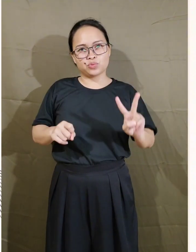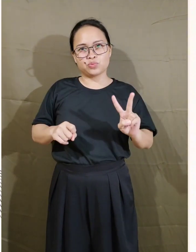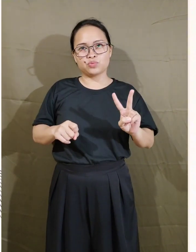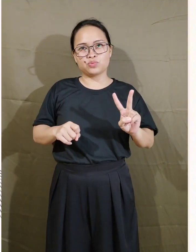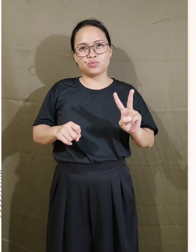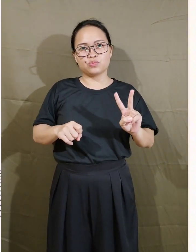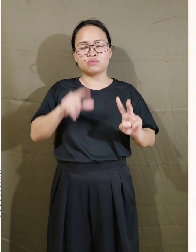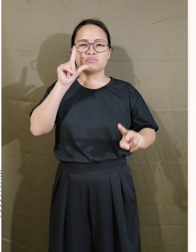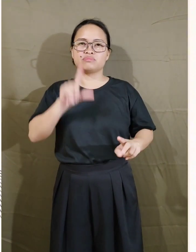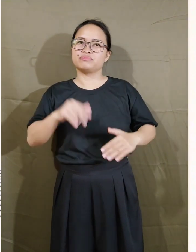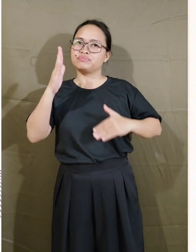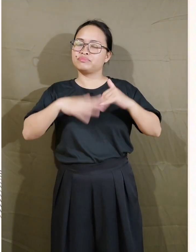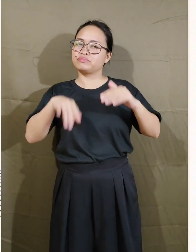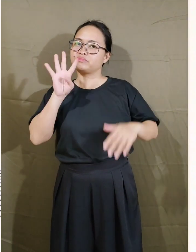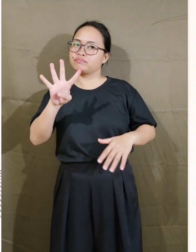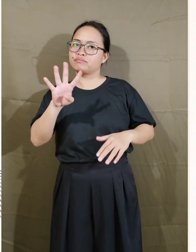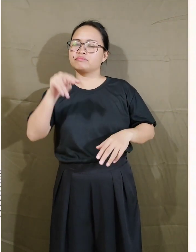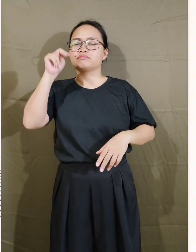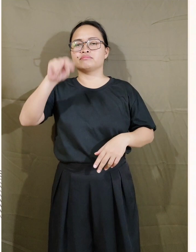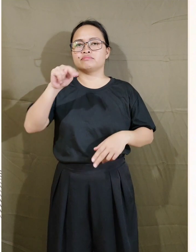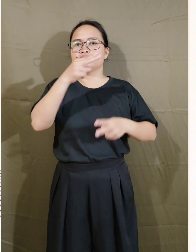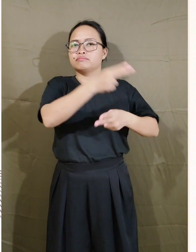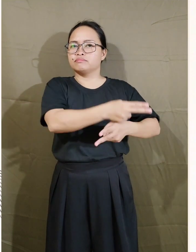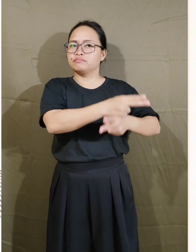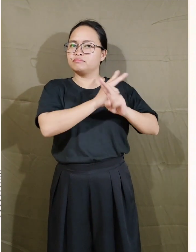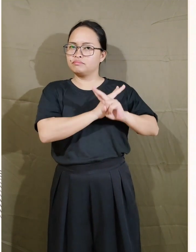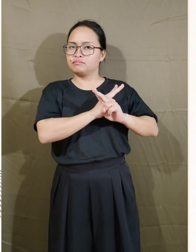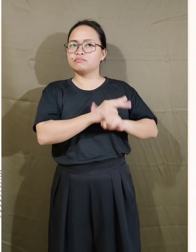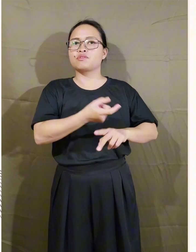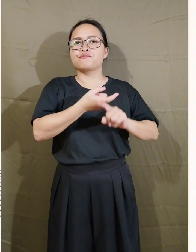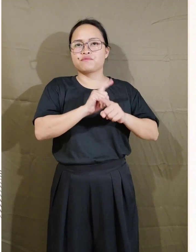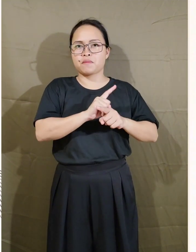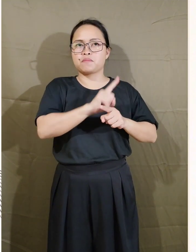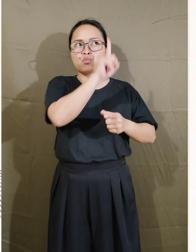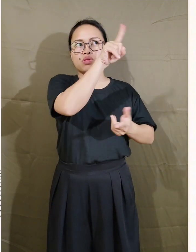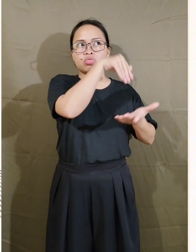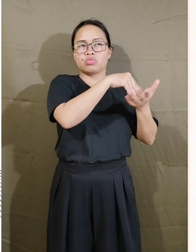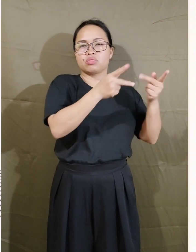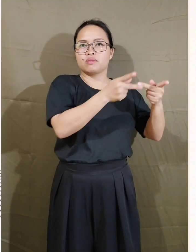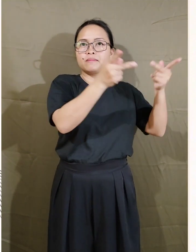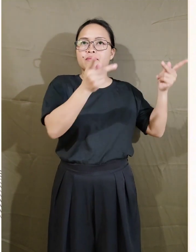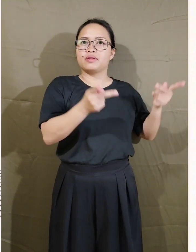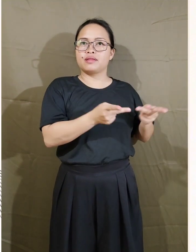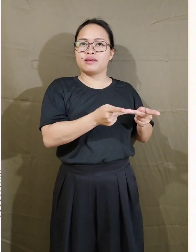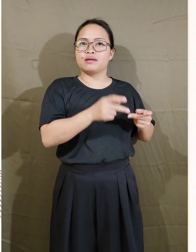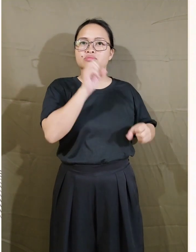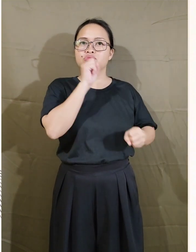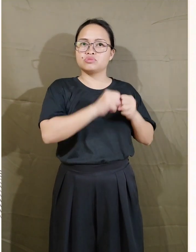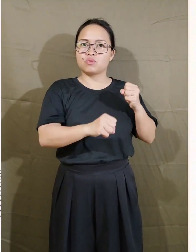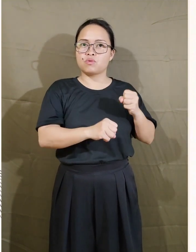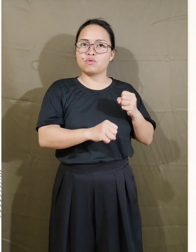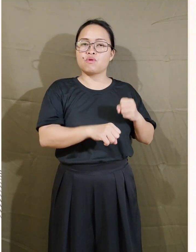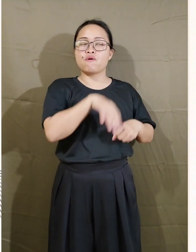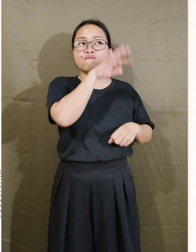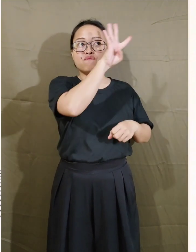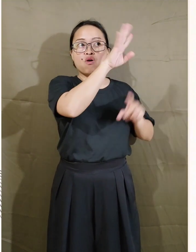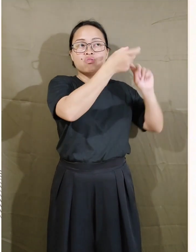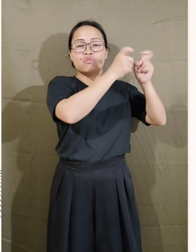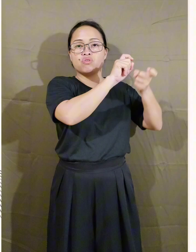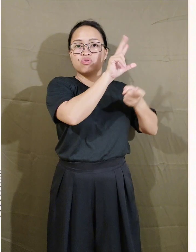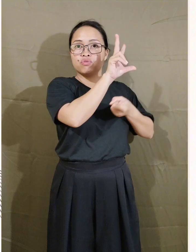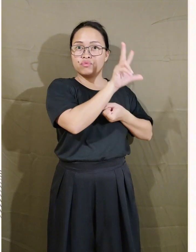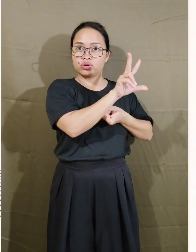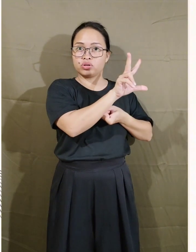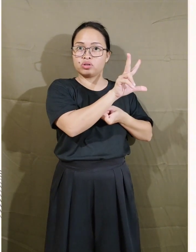4, so we need to borrow from the thousands place. So 4 becomes 3 and